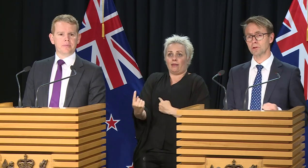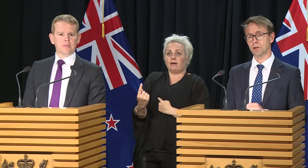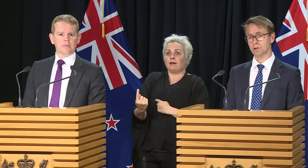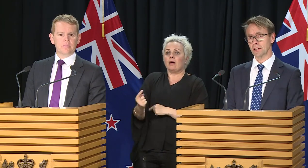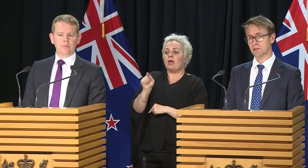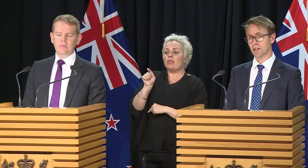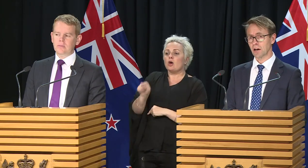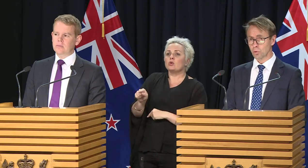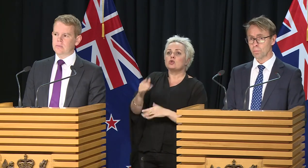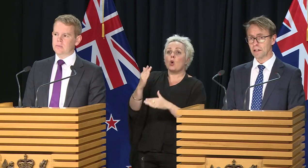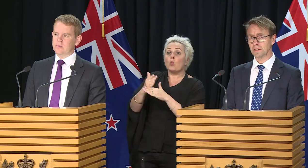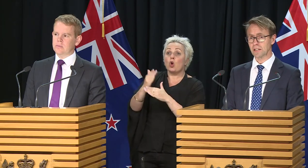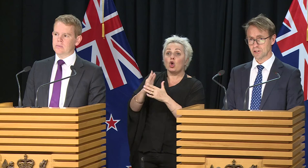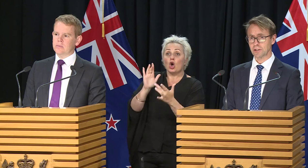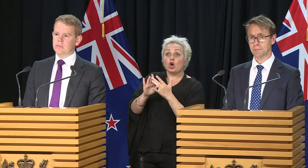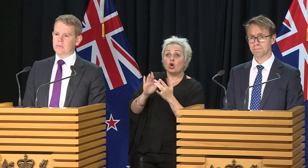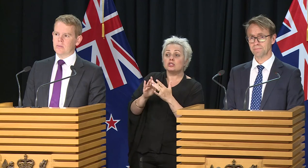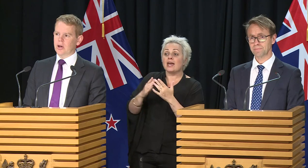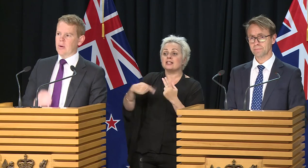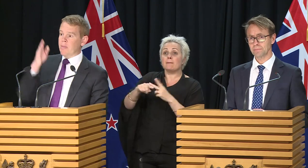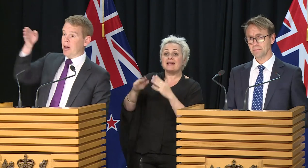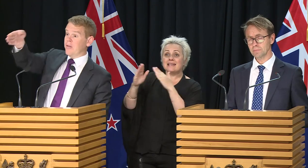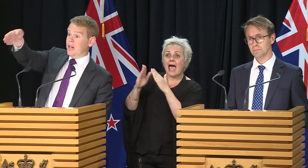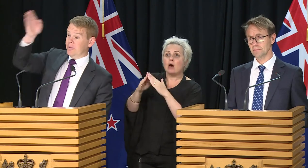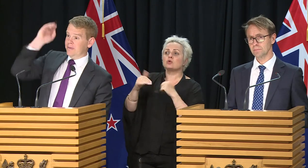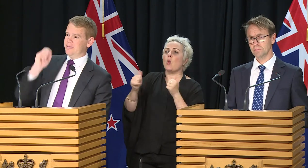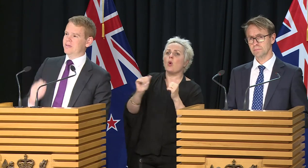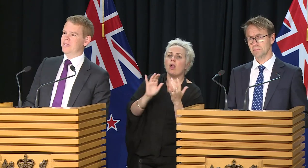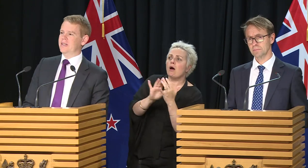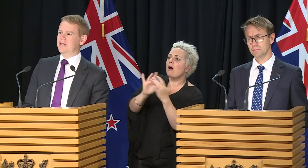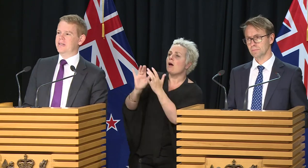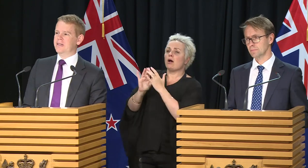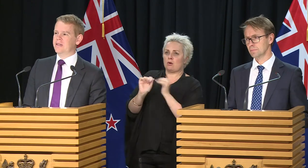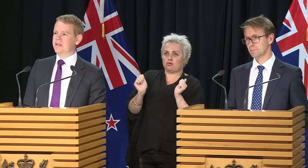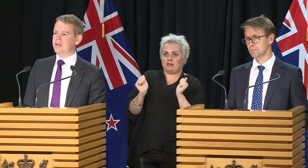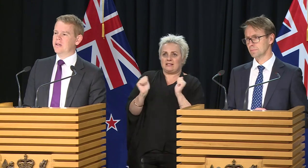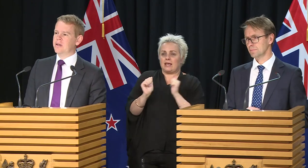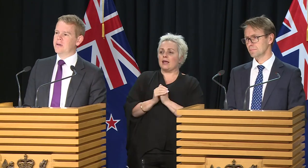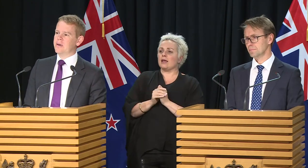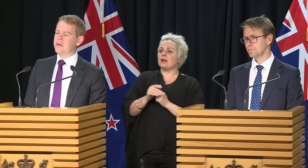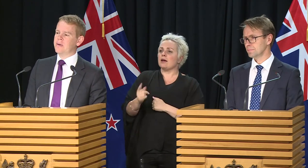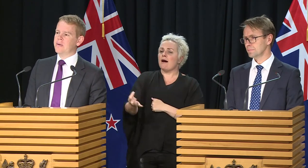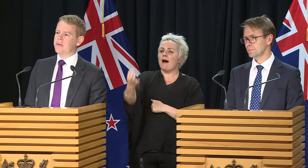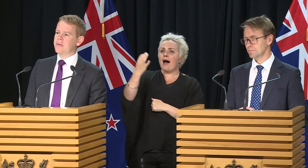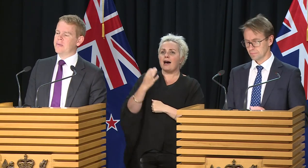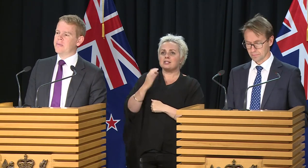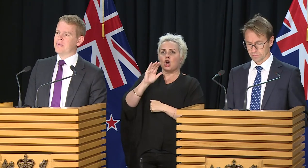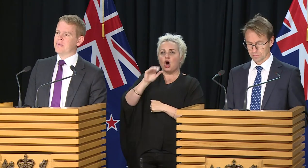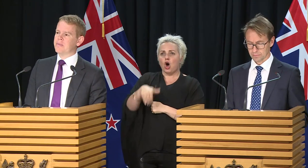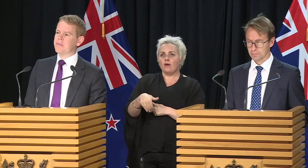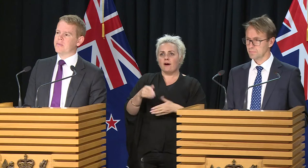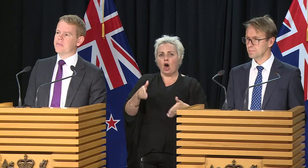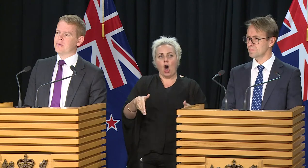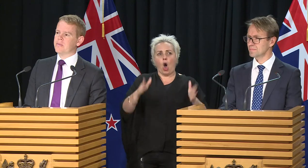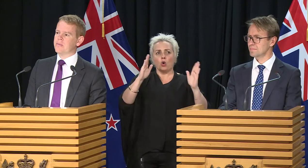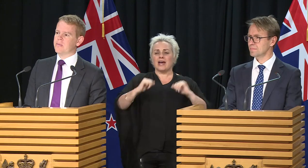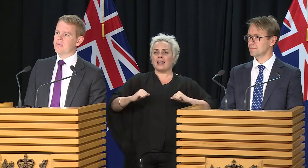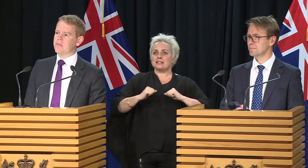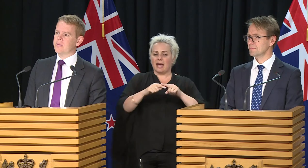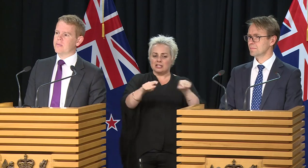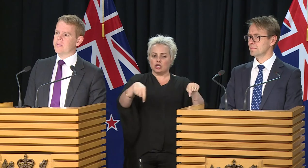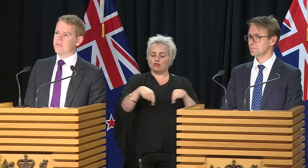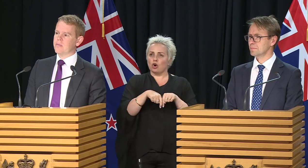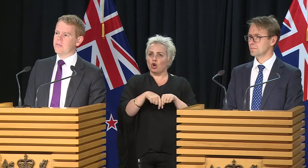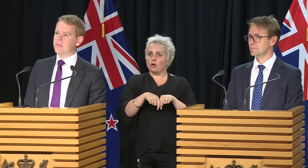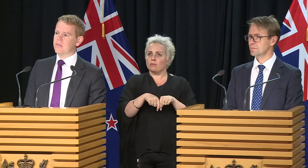work close contacts are all being tested. Okay, we'll come back over here. Should the school be taking limitations on managed isolation spaces, is that due to a